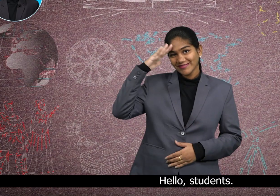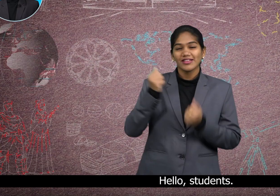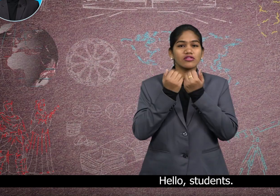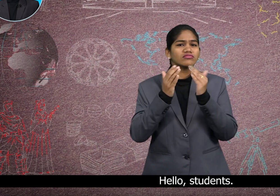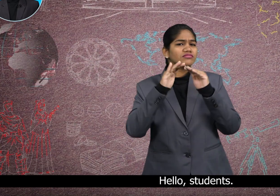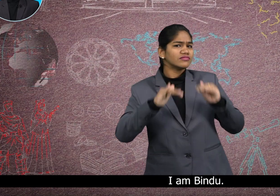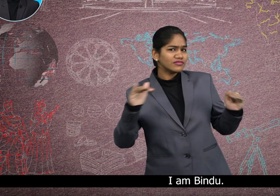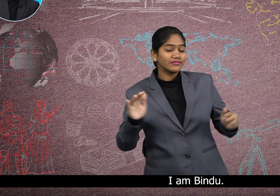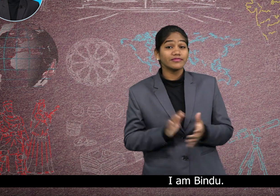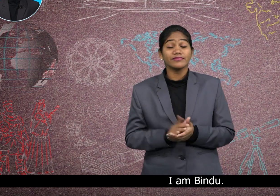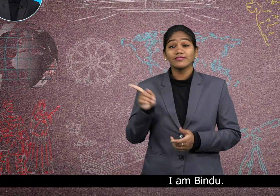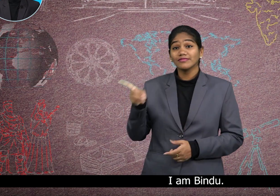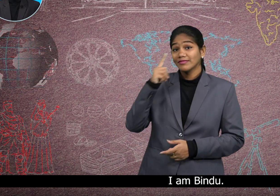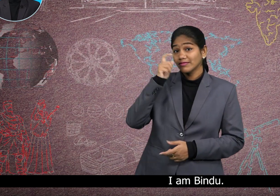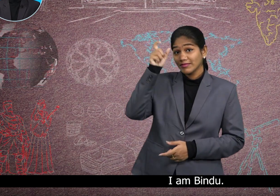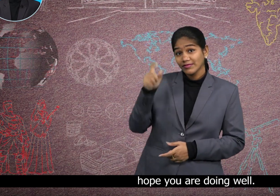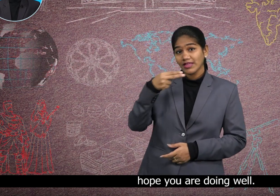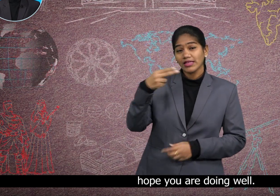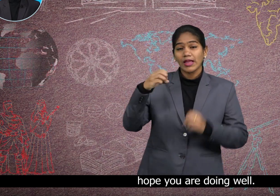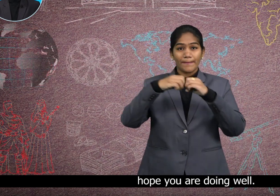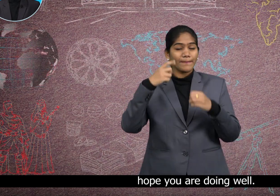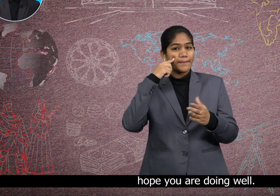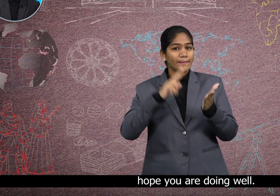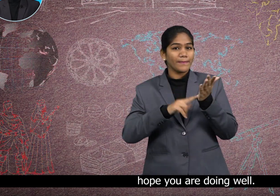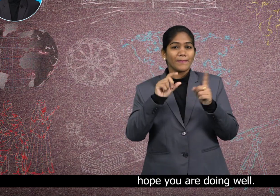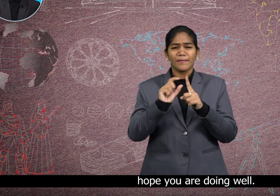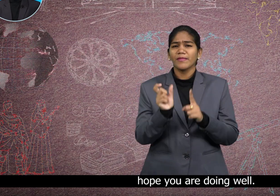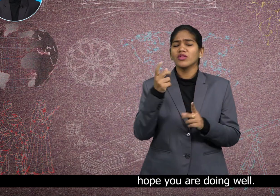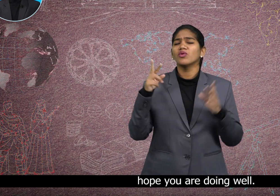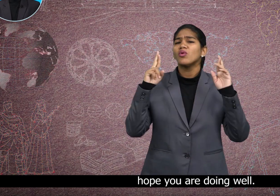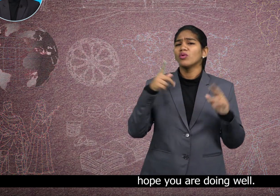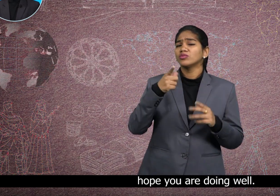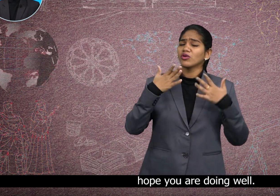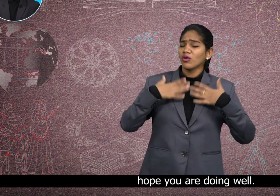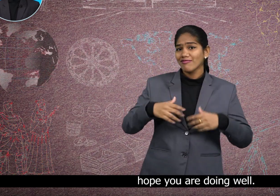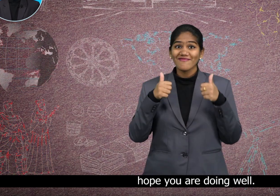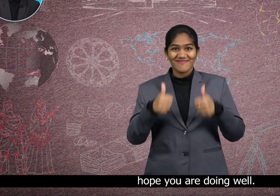Hello students, I am Bindu. Hope you are doing well.